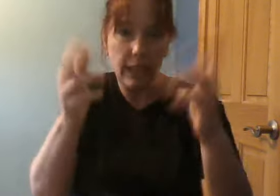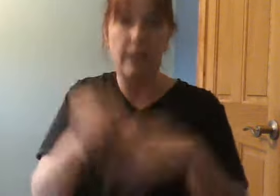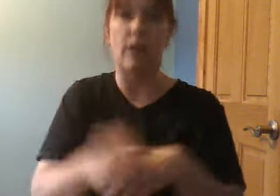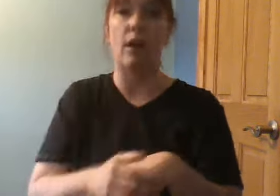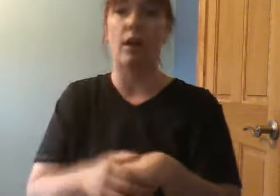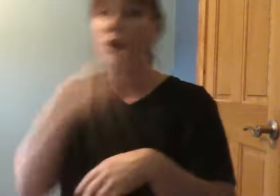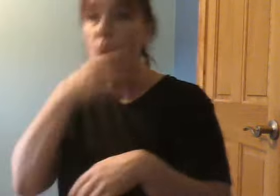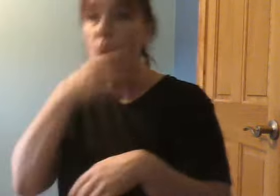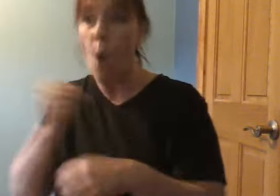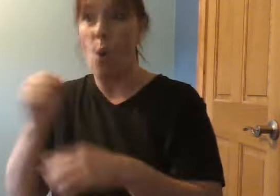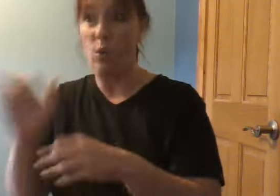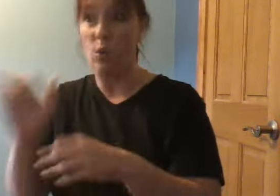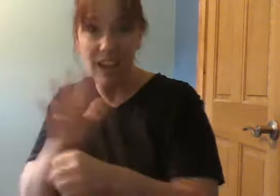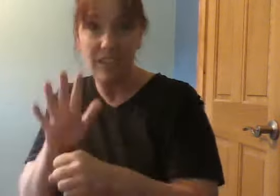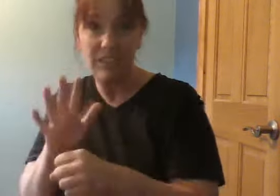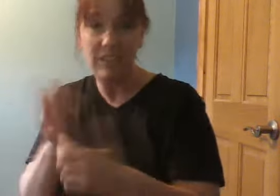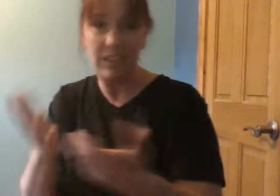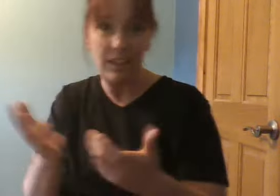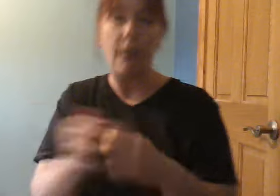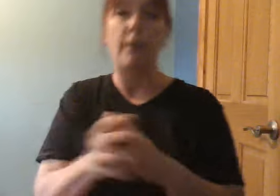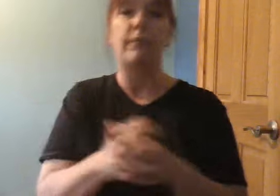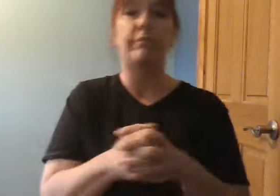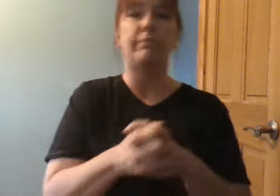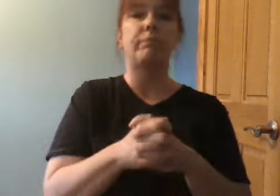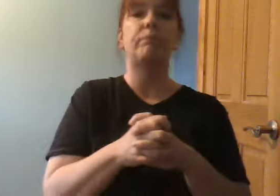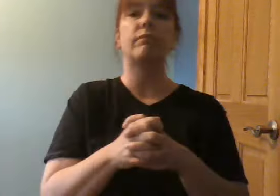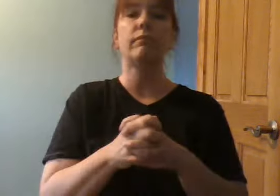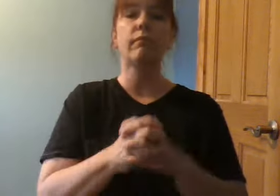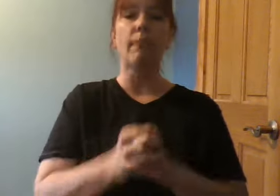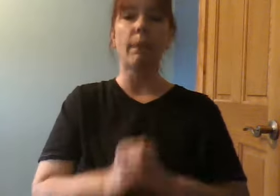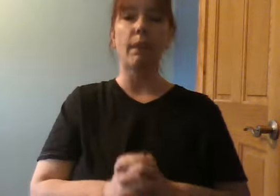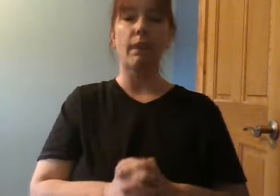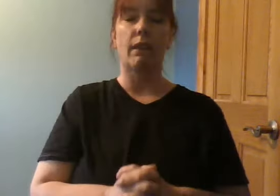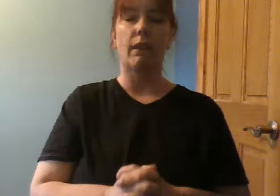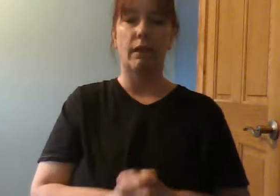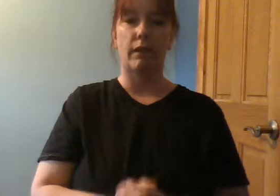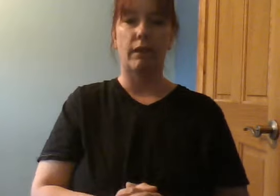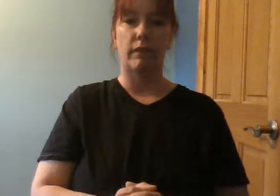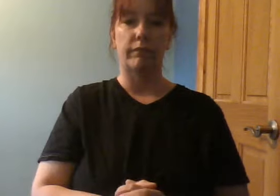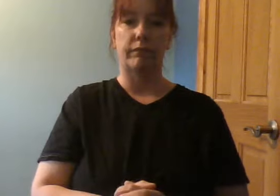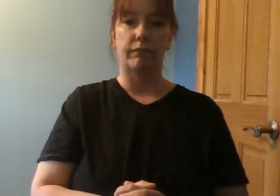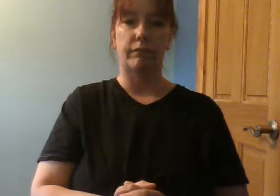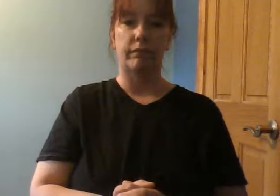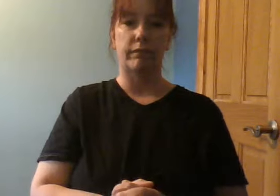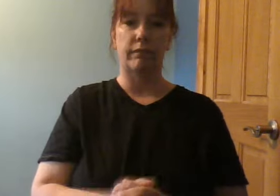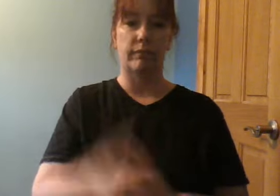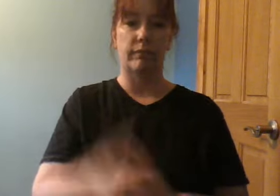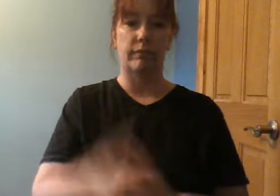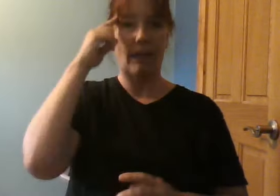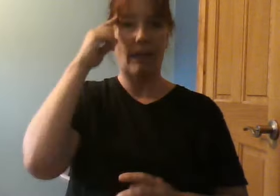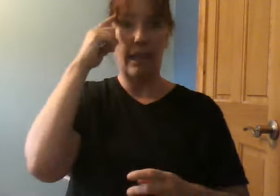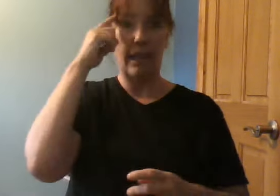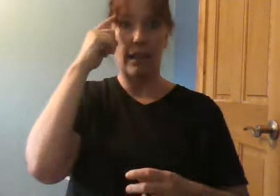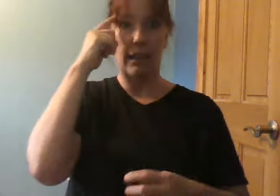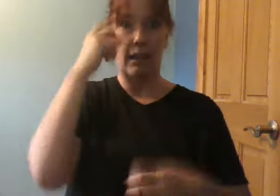So my suggestion, I, like James, think that there should be a resurgence of interest in R&D. I think this is a solvable problem. It's something we can do about. Naturally, in